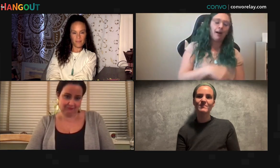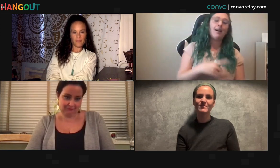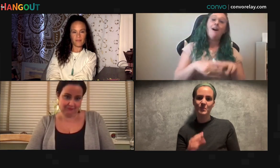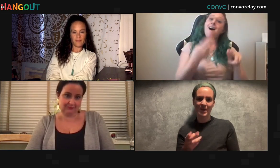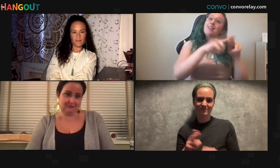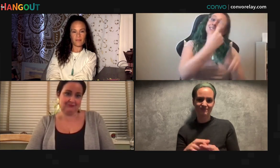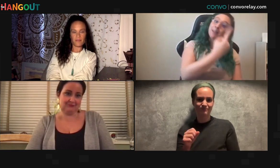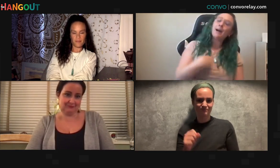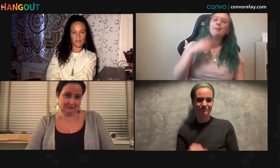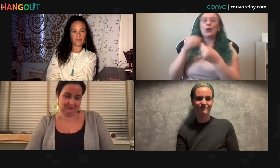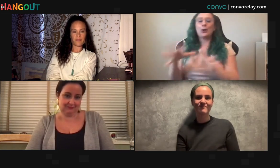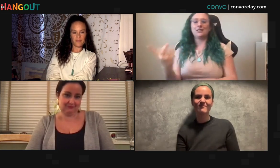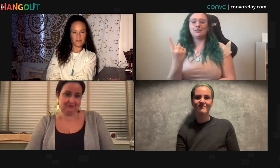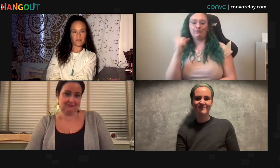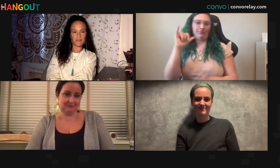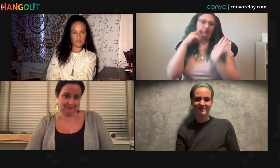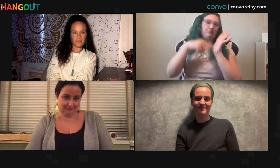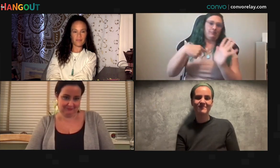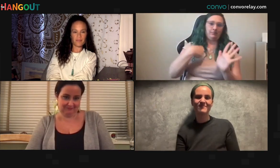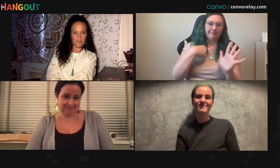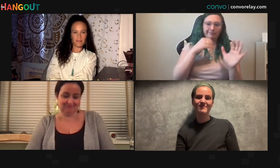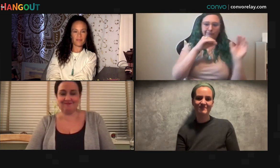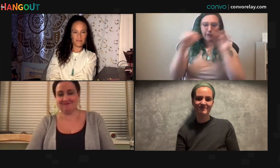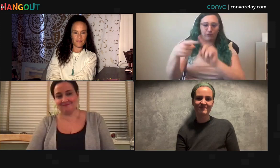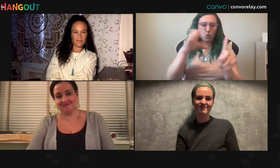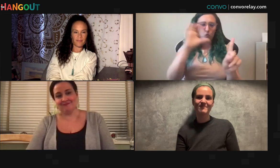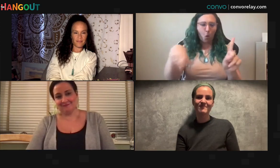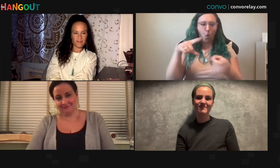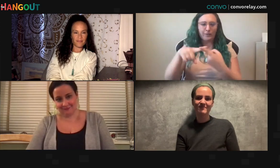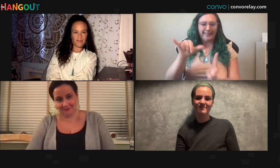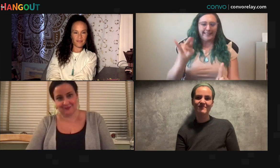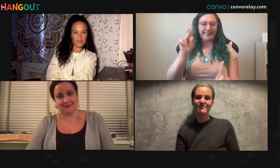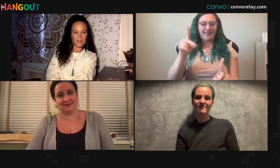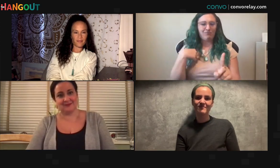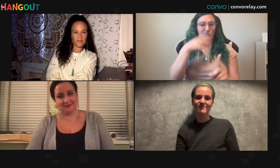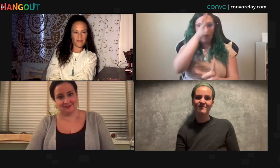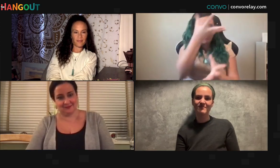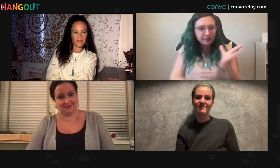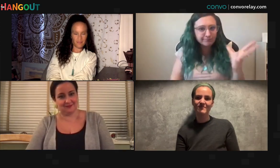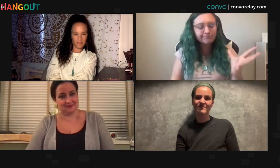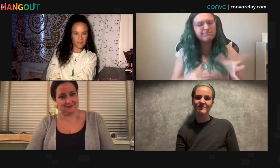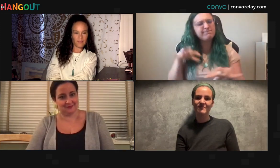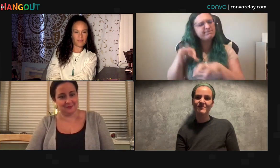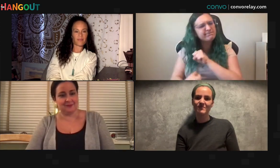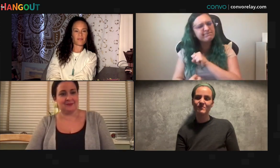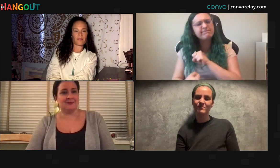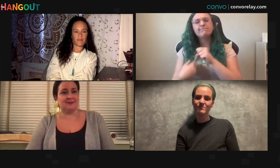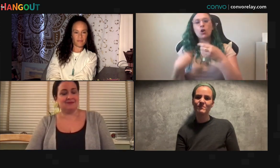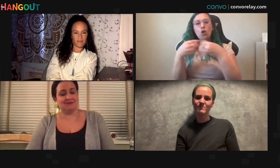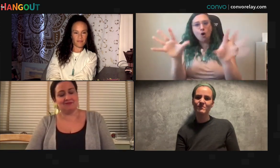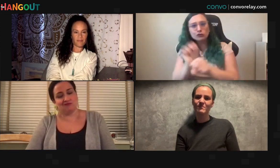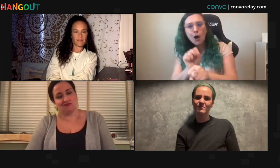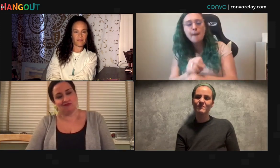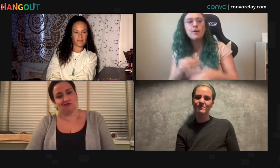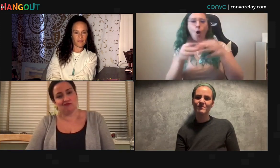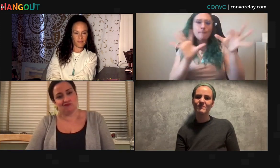gain and loss. To lose something, you gain something. When you gain something, you lose something. I remember I moved from Chicago. I was